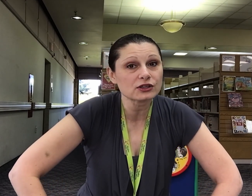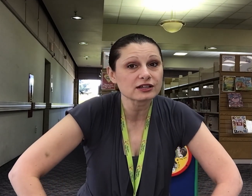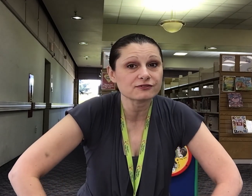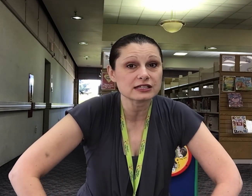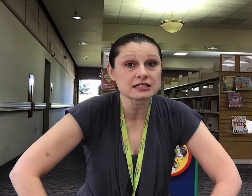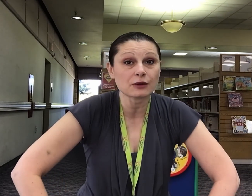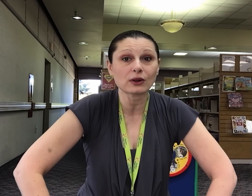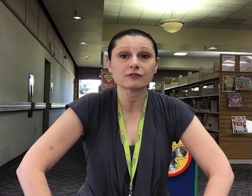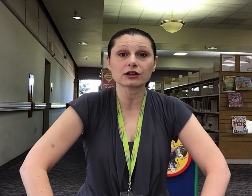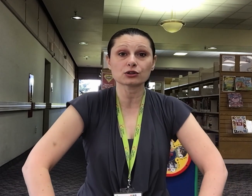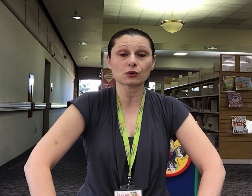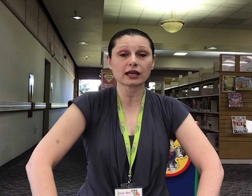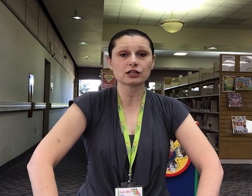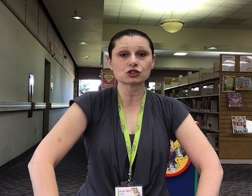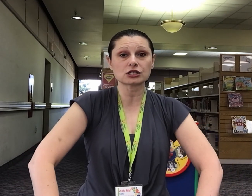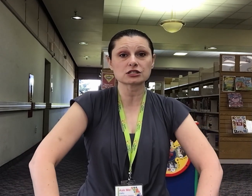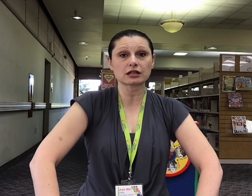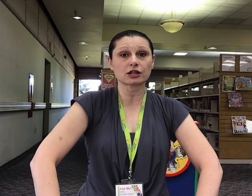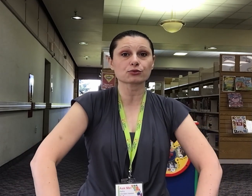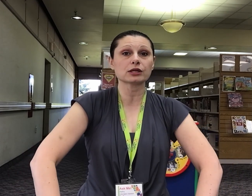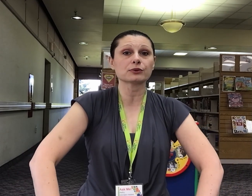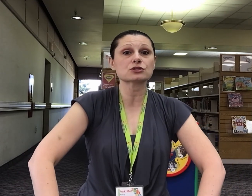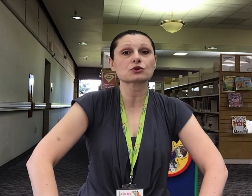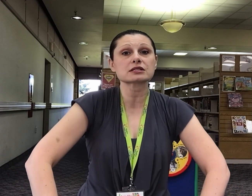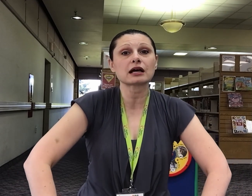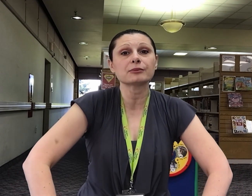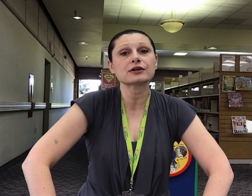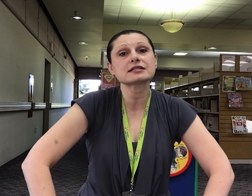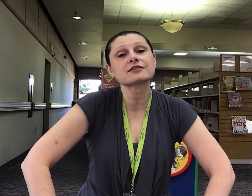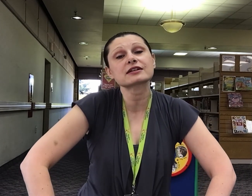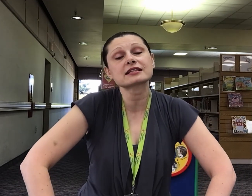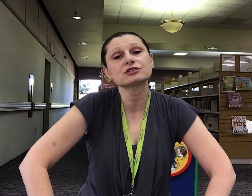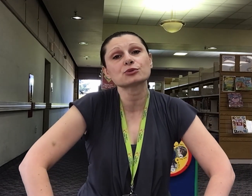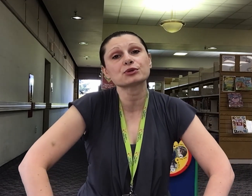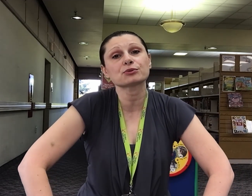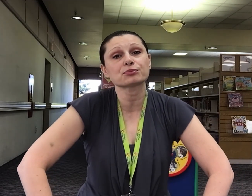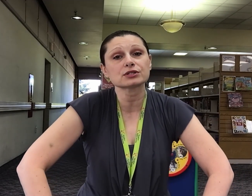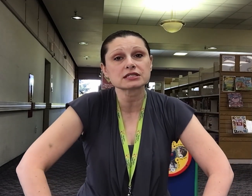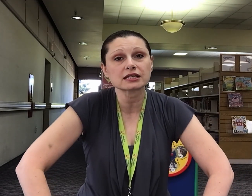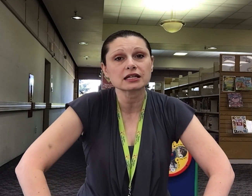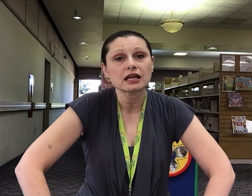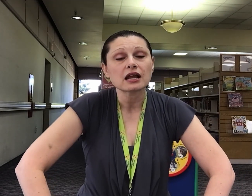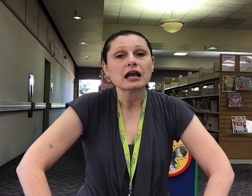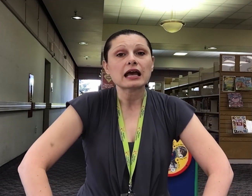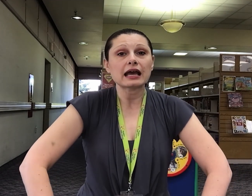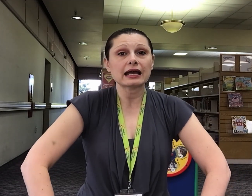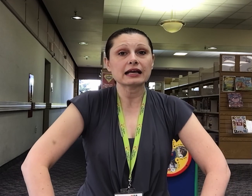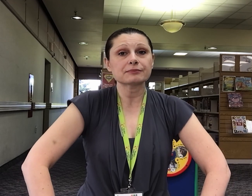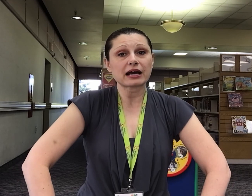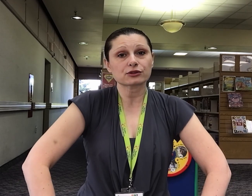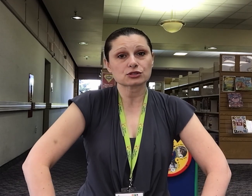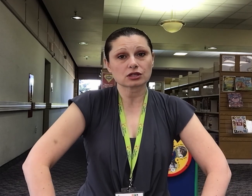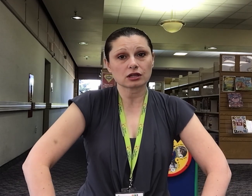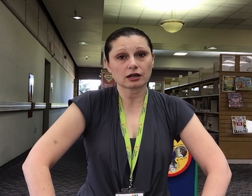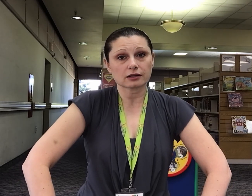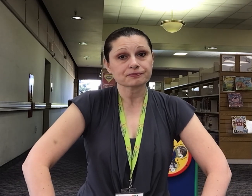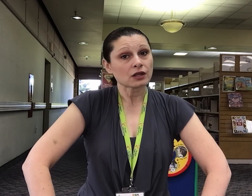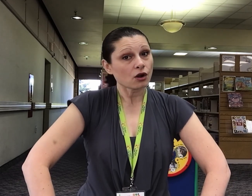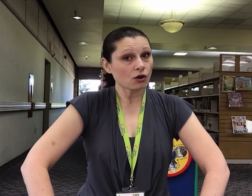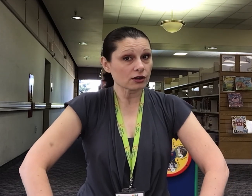could visit one of our locations, the three resource libraries, Civic Center, Pierre Burton, and Bathurst Clark. Or you